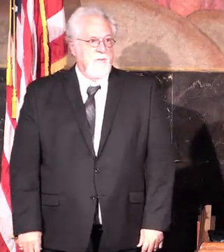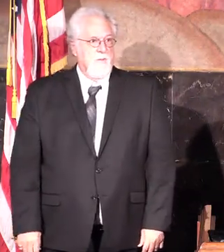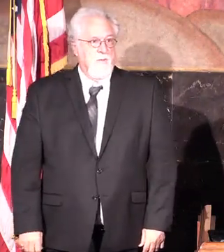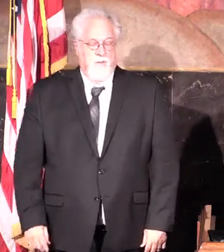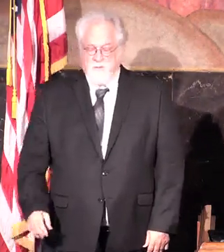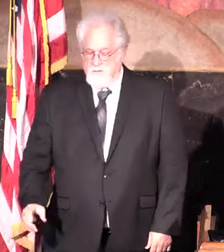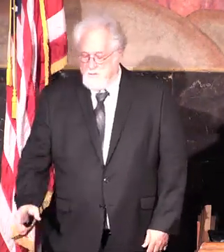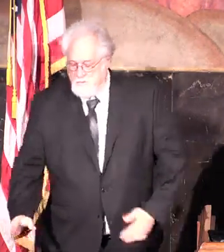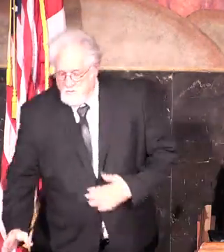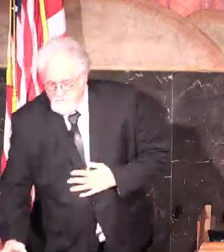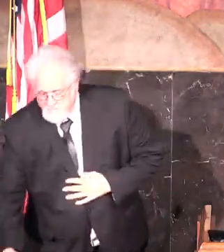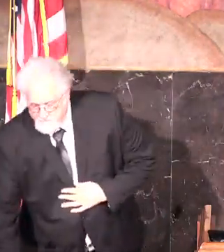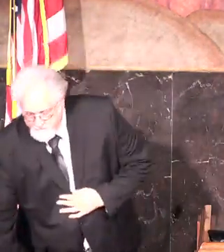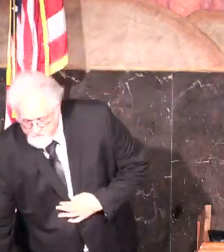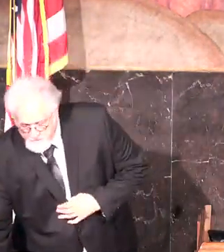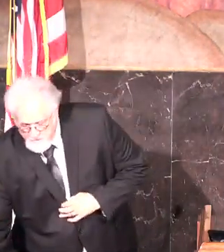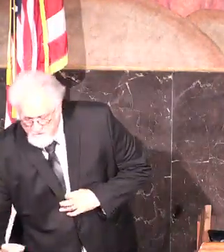Thanks.